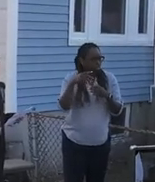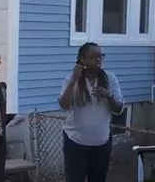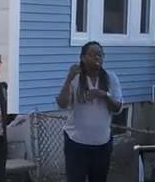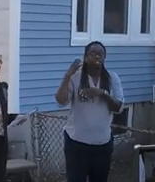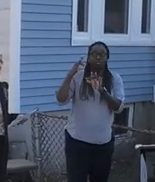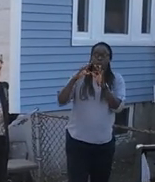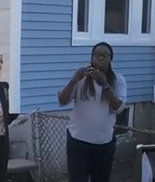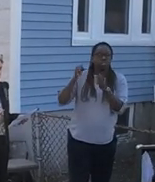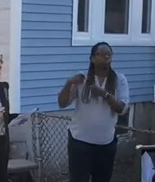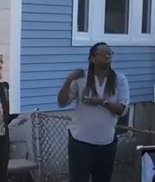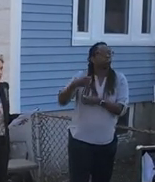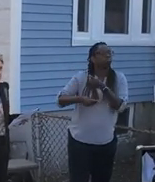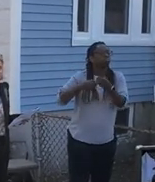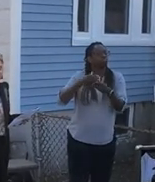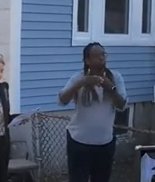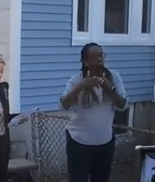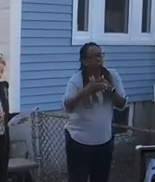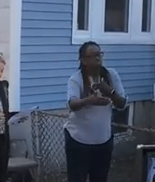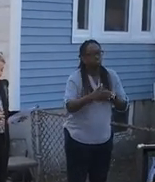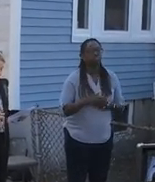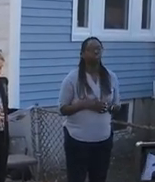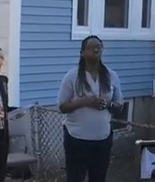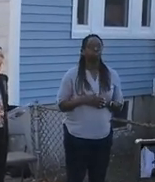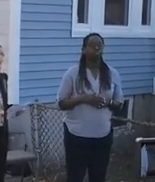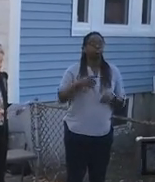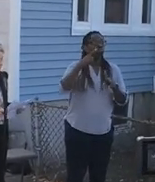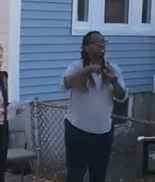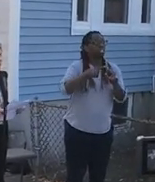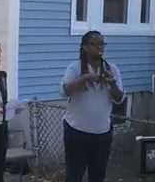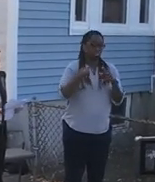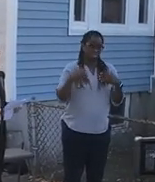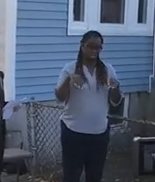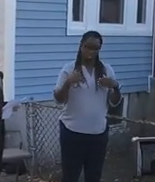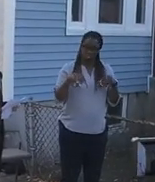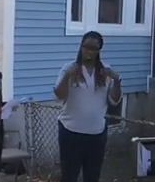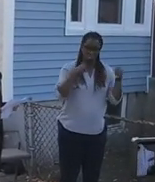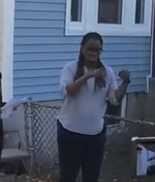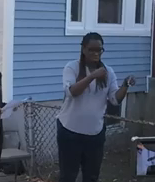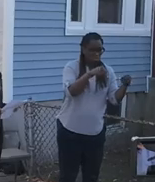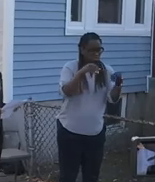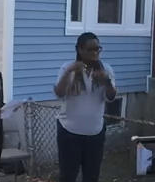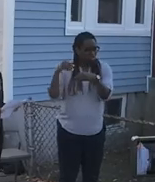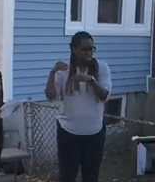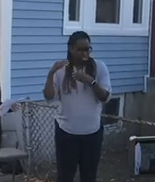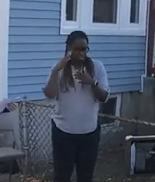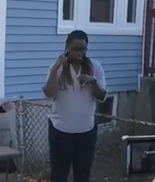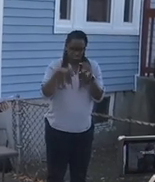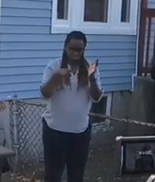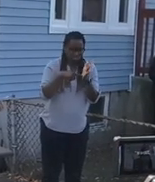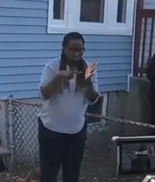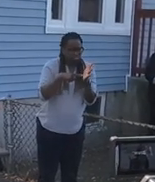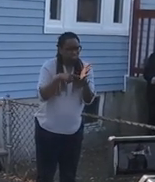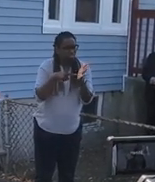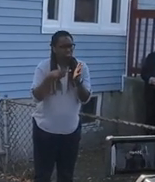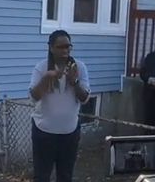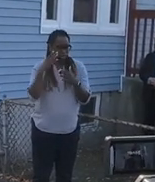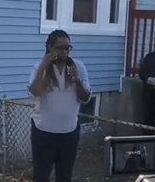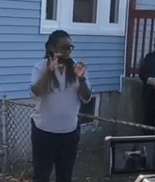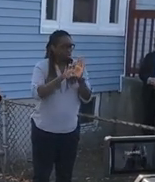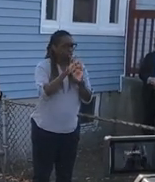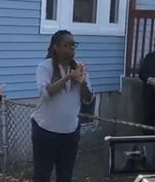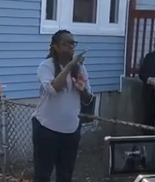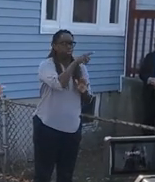strong rental market. It's causing us a lot of pain. There are many investors looking to purchase buildings in Boston. And